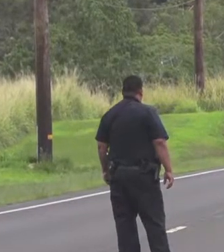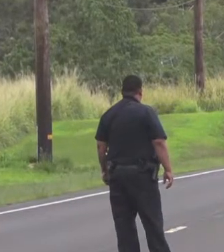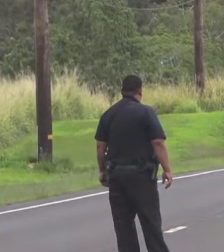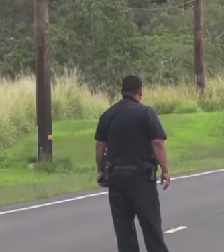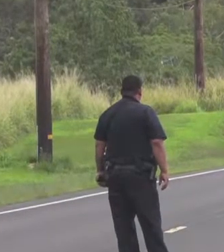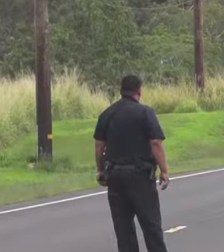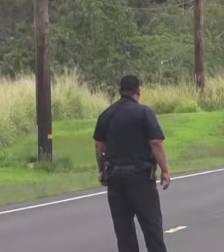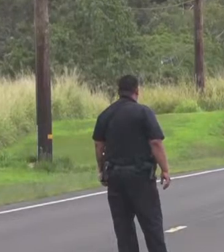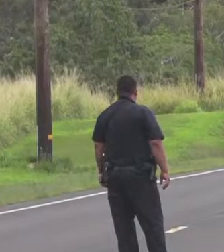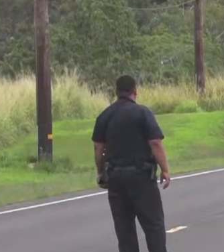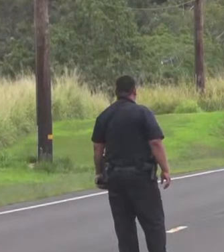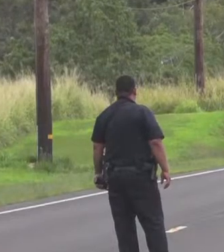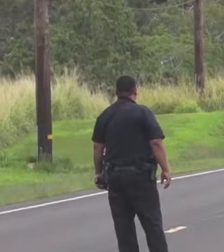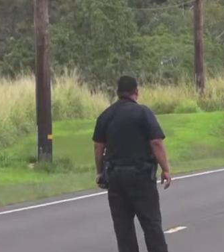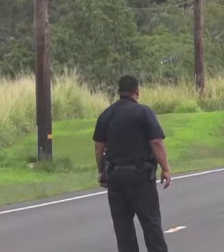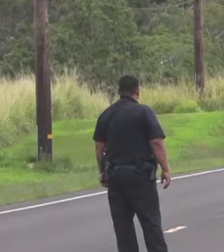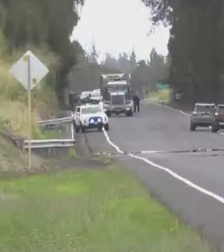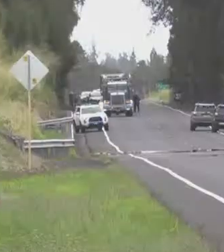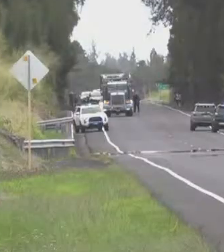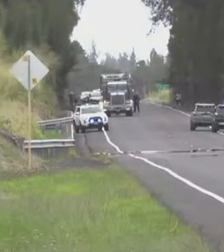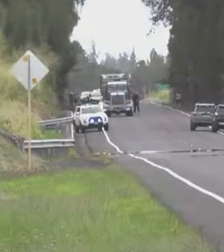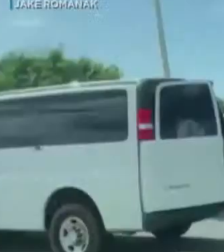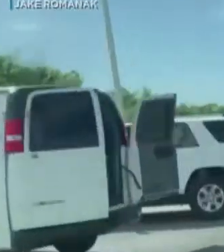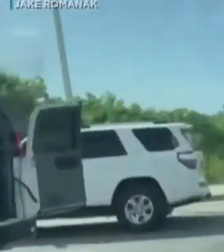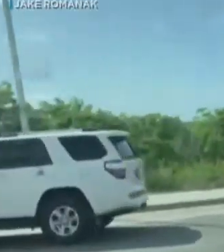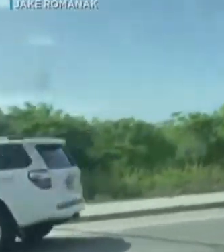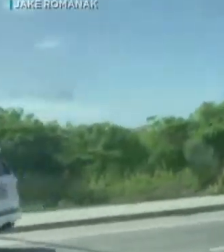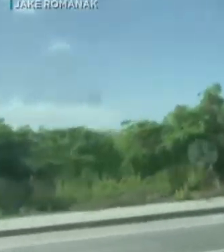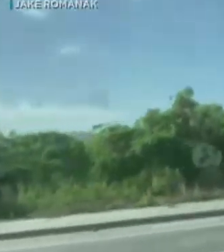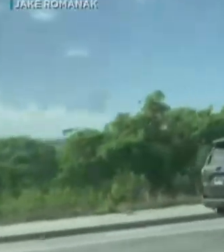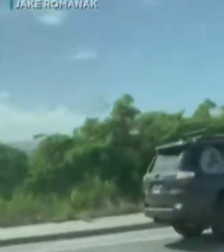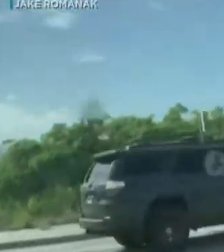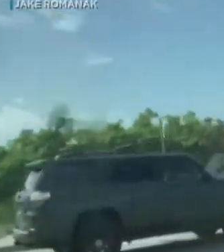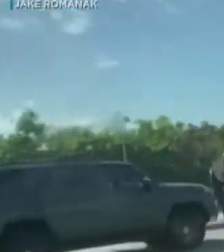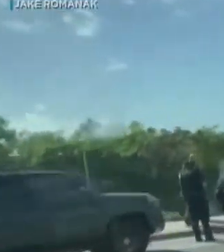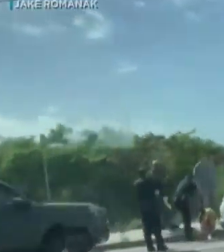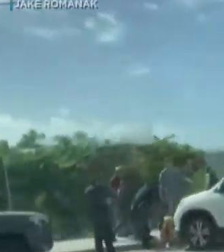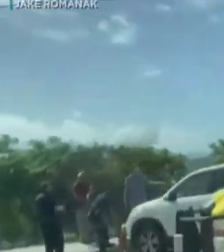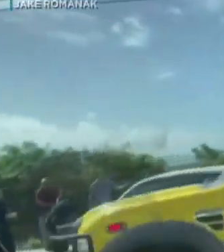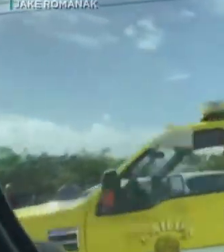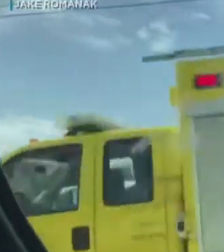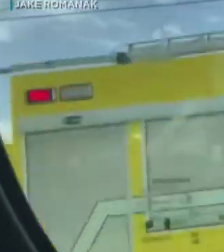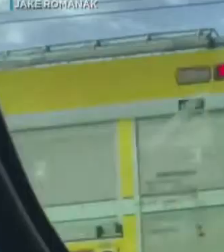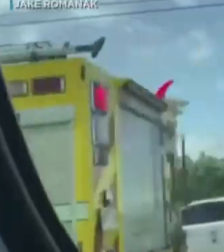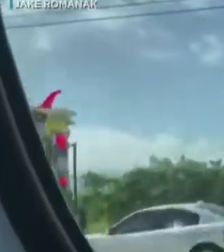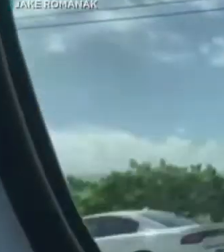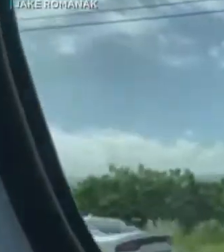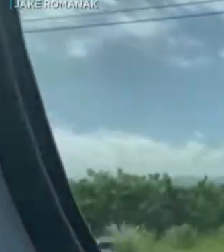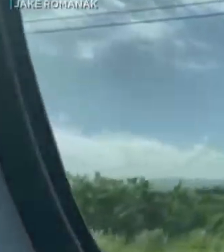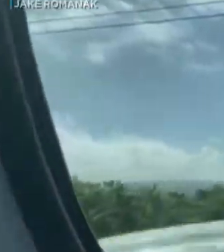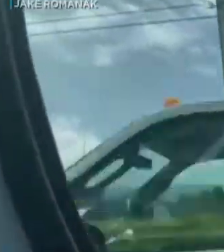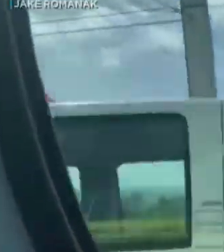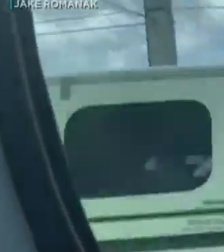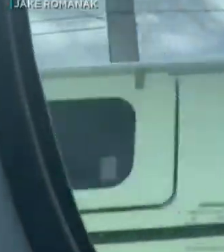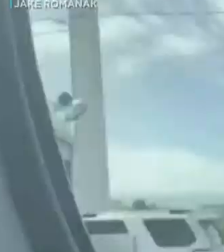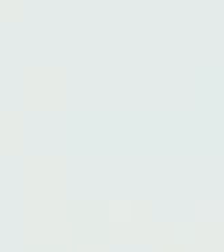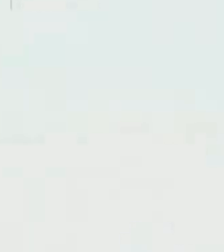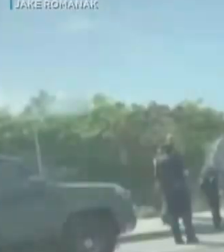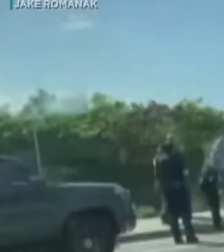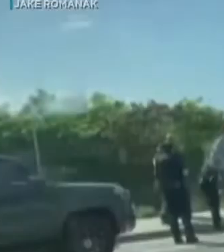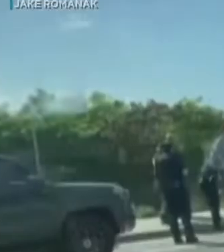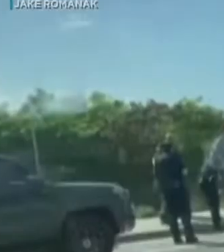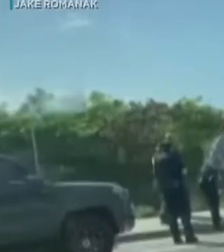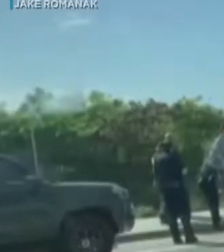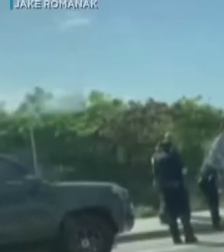by police during a traffic stop following a pursuit. Police say he was driving a stolen car and repeatedly ignored their